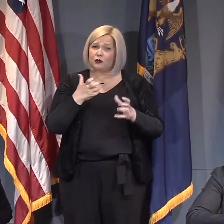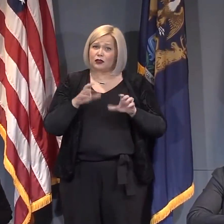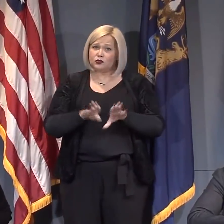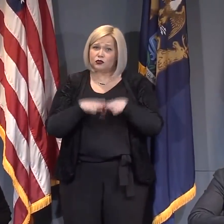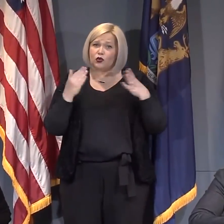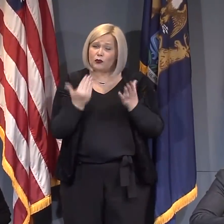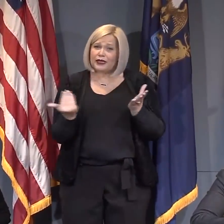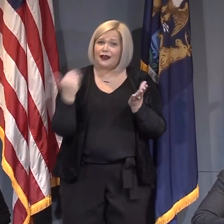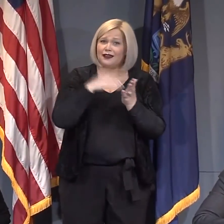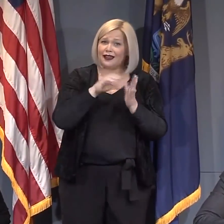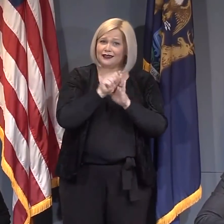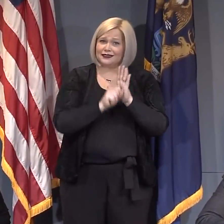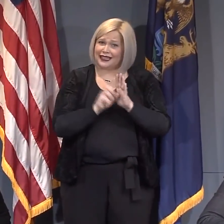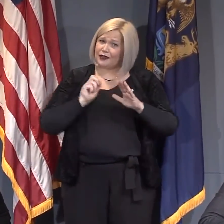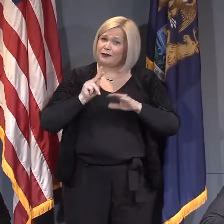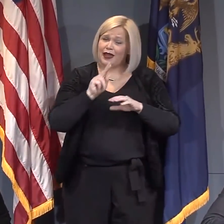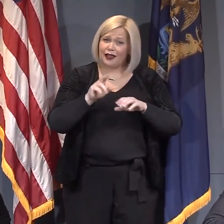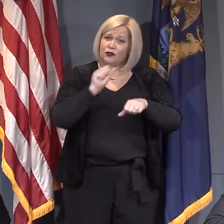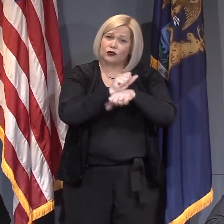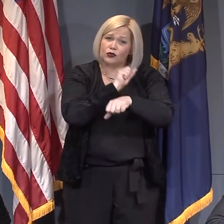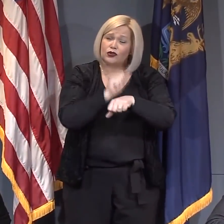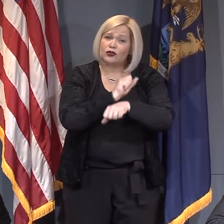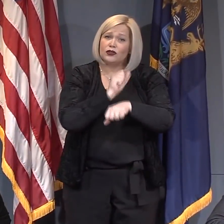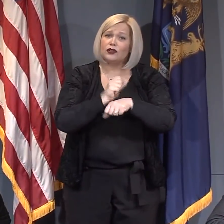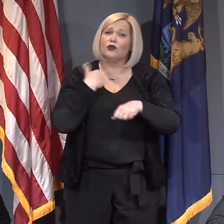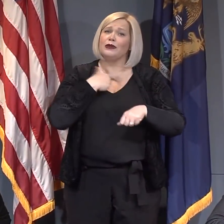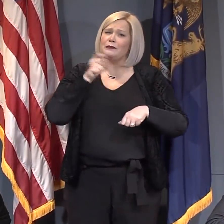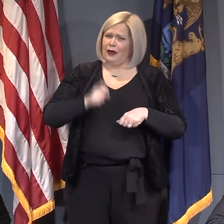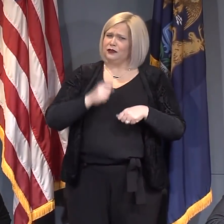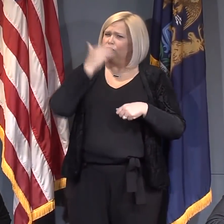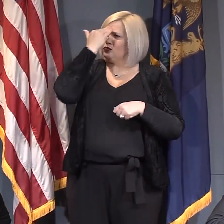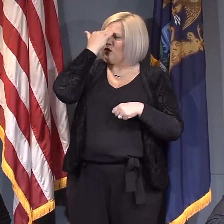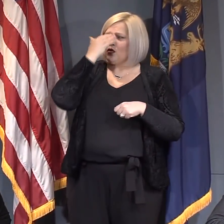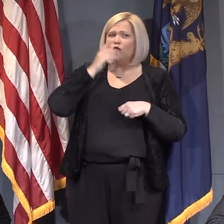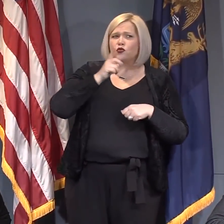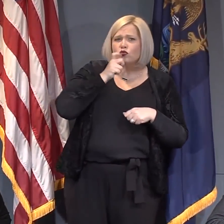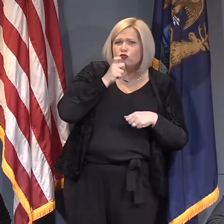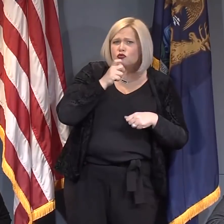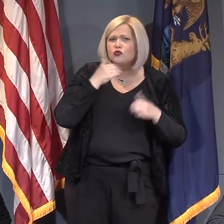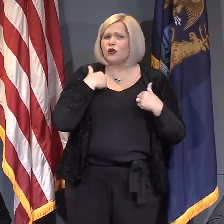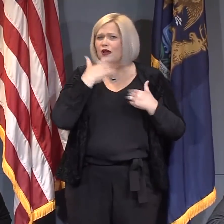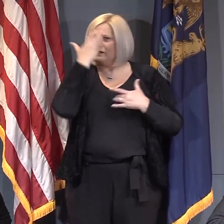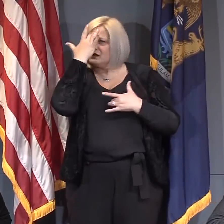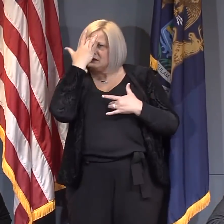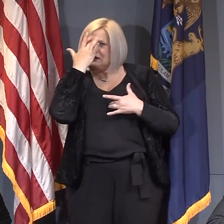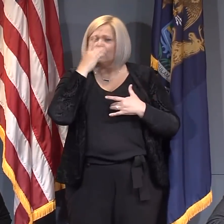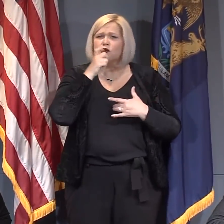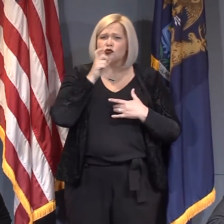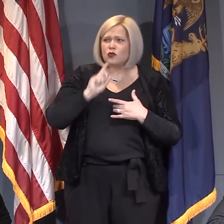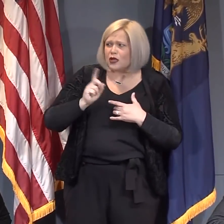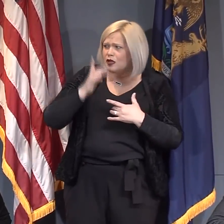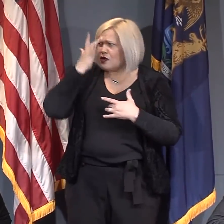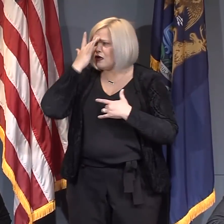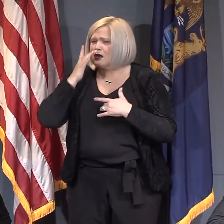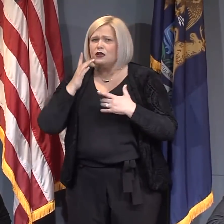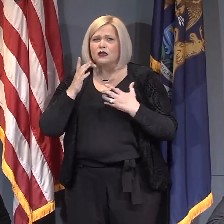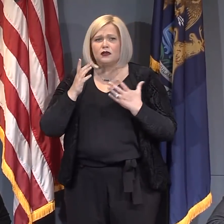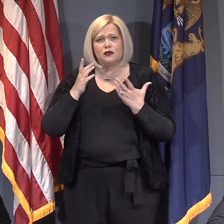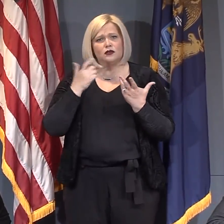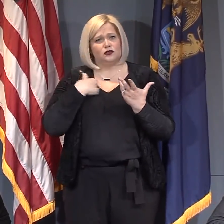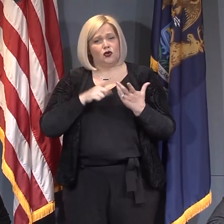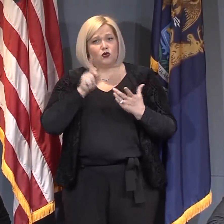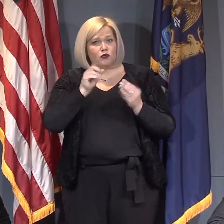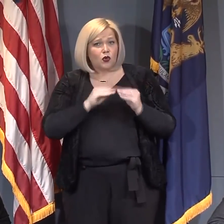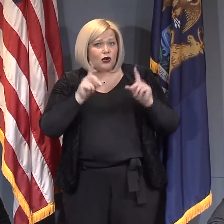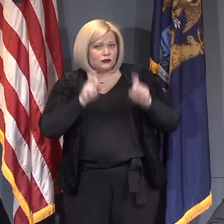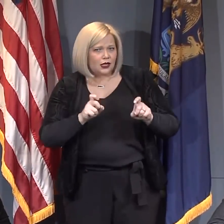know how much COVID-19 is still present in our state. So the more people that get tested, the better. So I'm encouraging